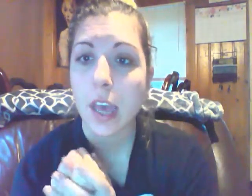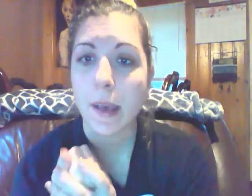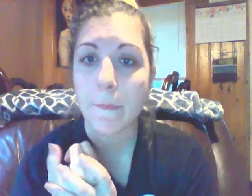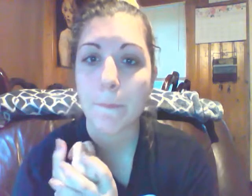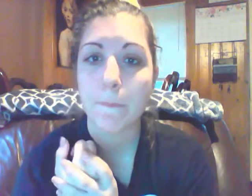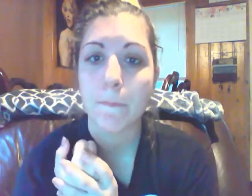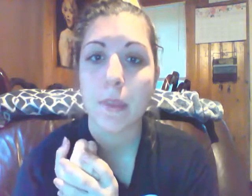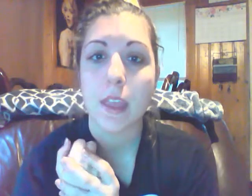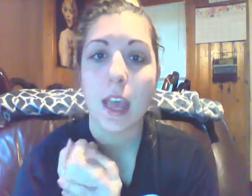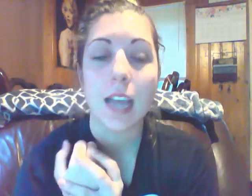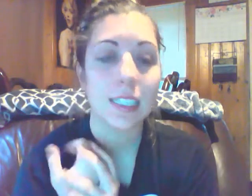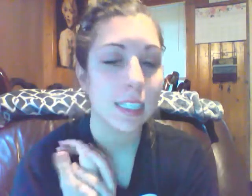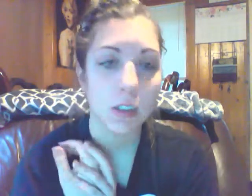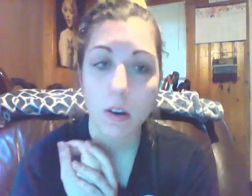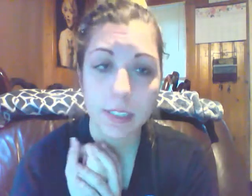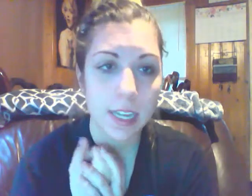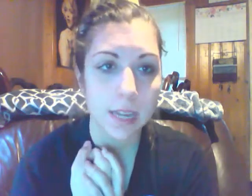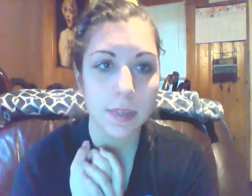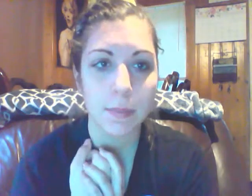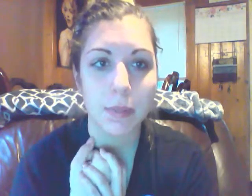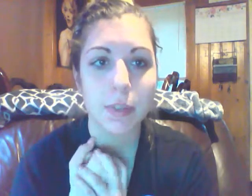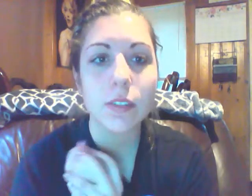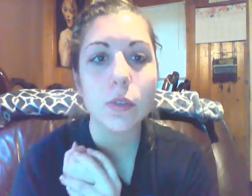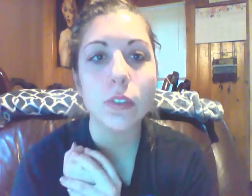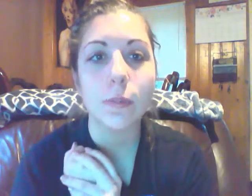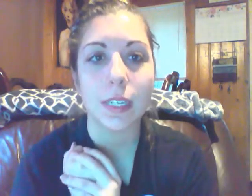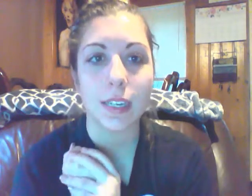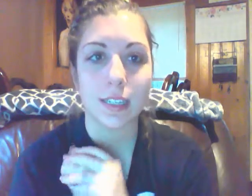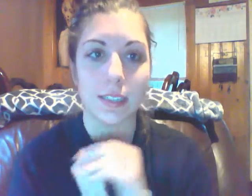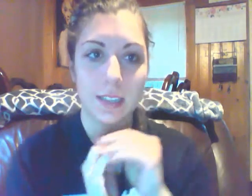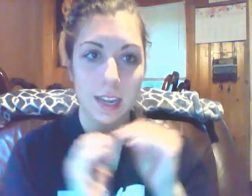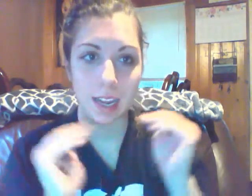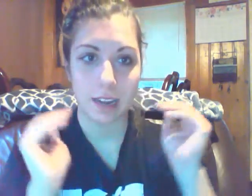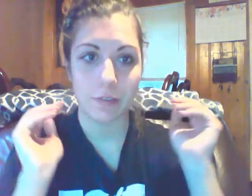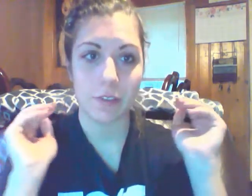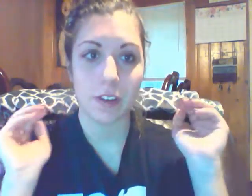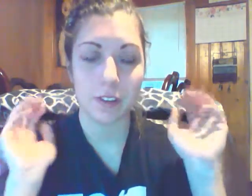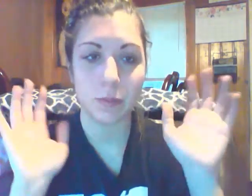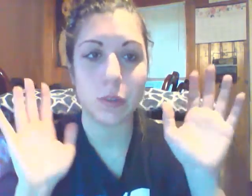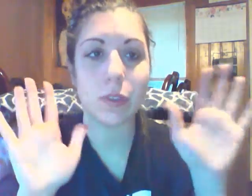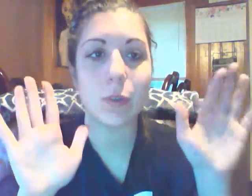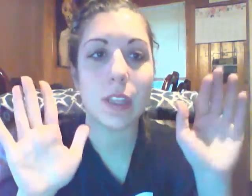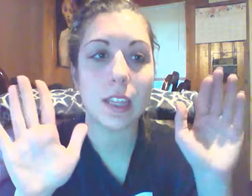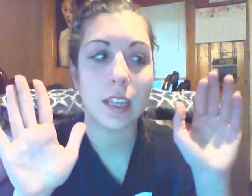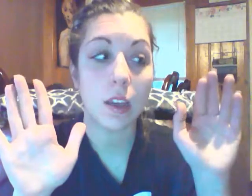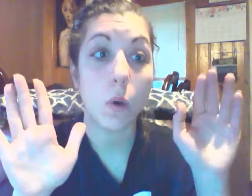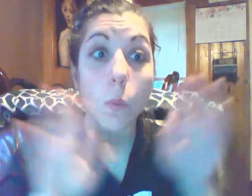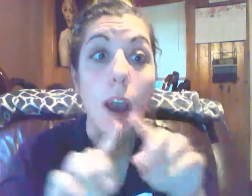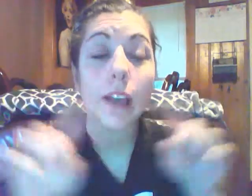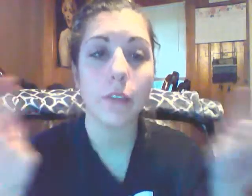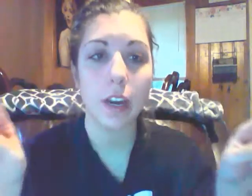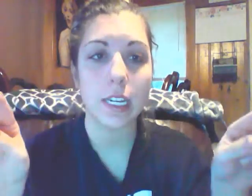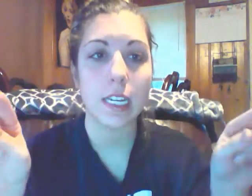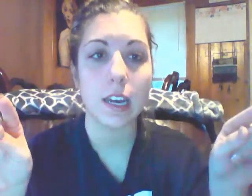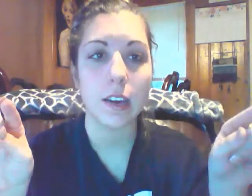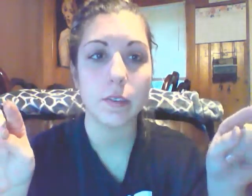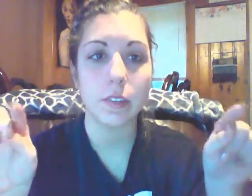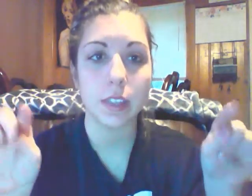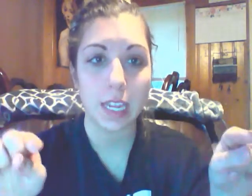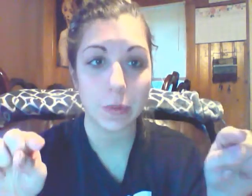Um, I see this all the time in my preschool because I have some students with a wide variety of